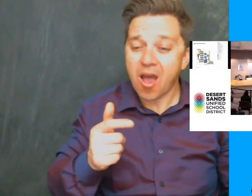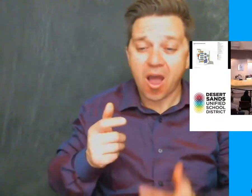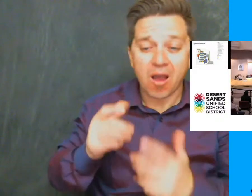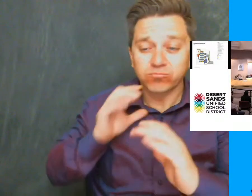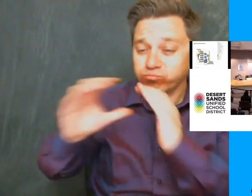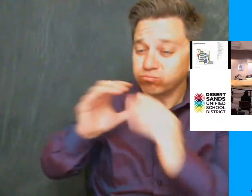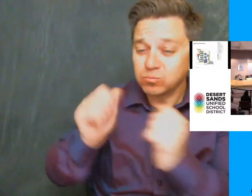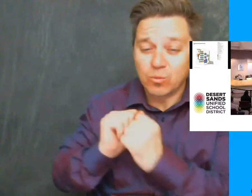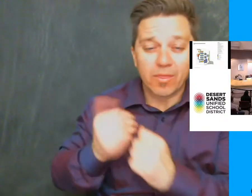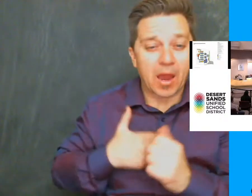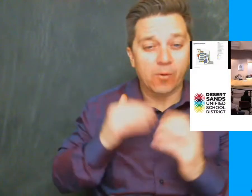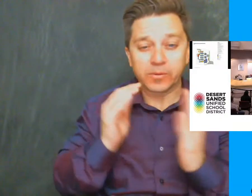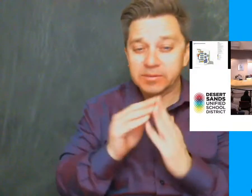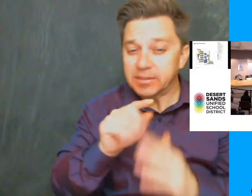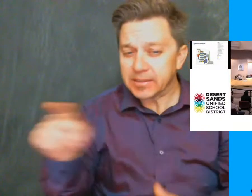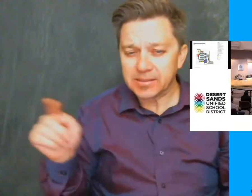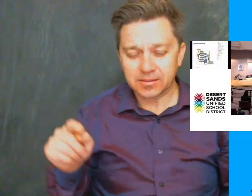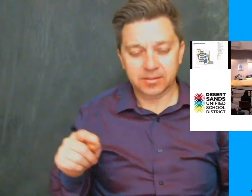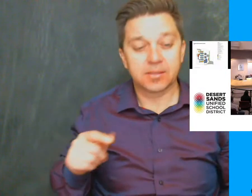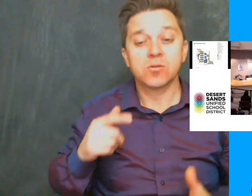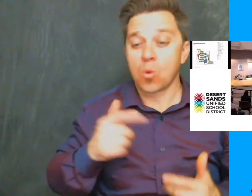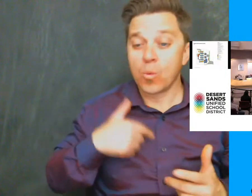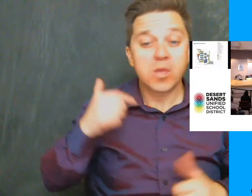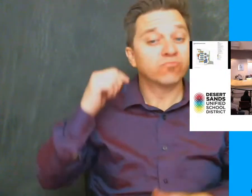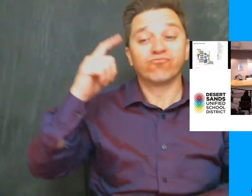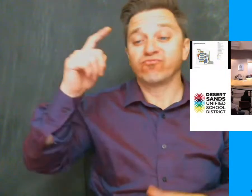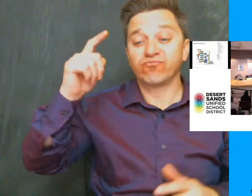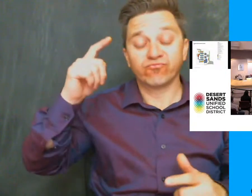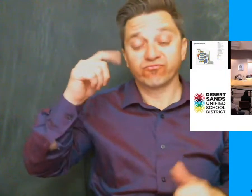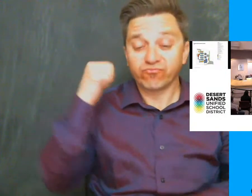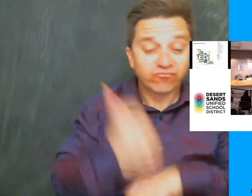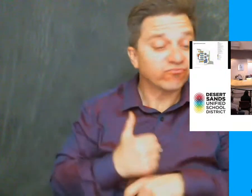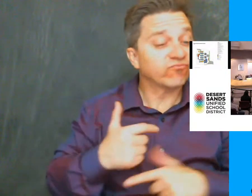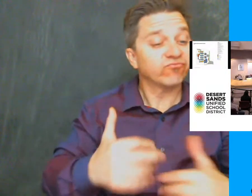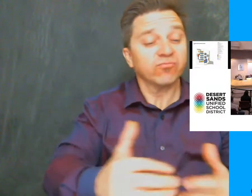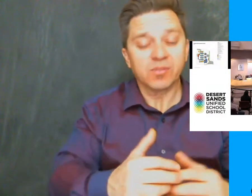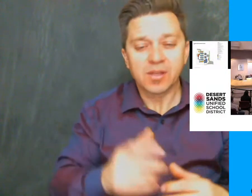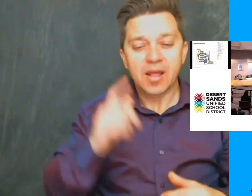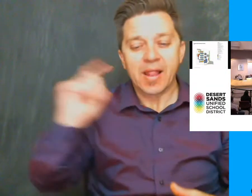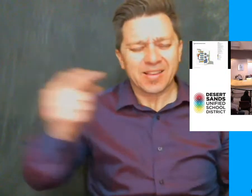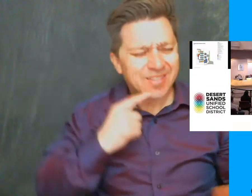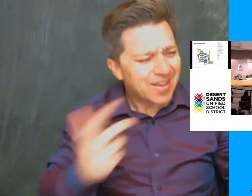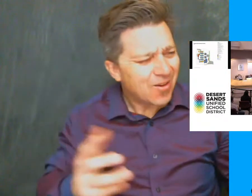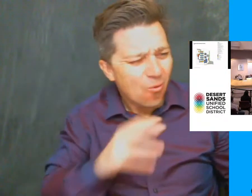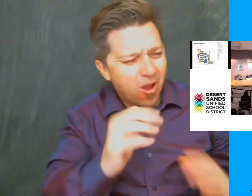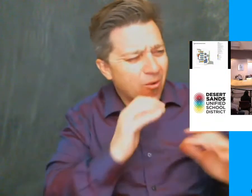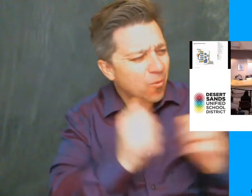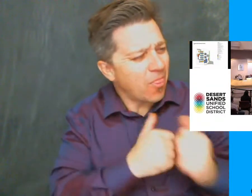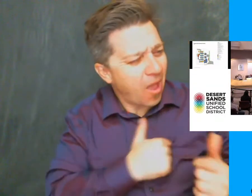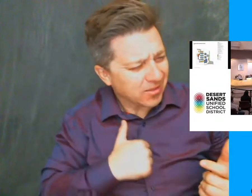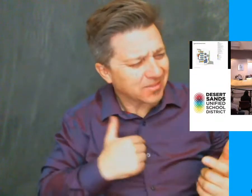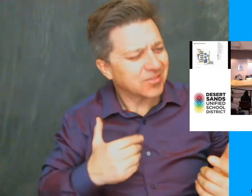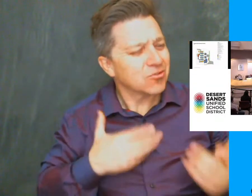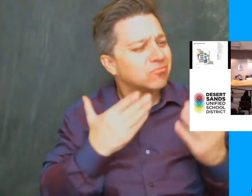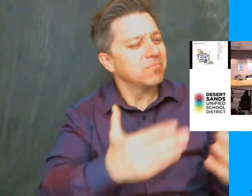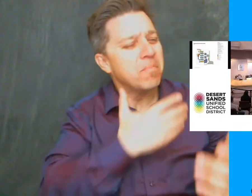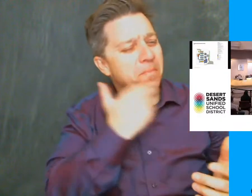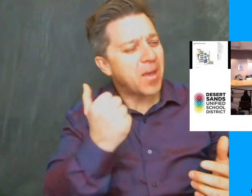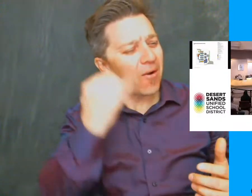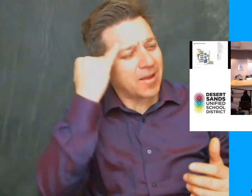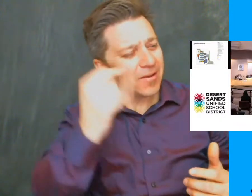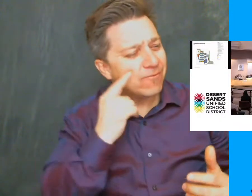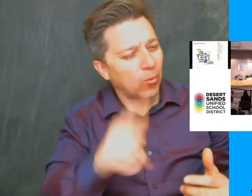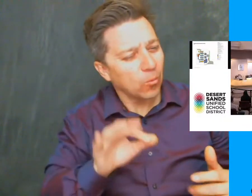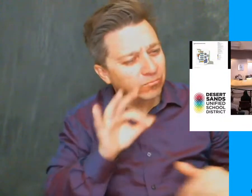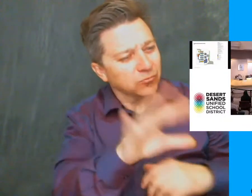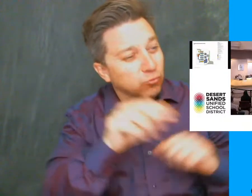go, why did you do that? We could have suggested something better. They have a planning department. So I would really, really,